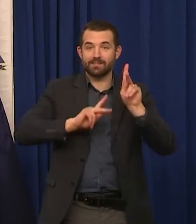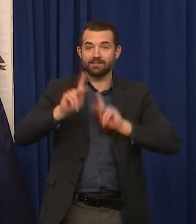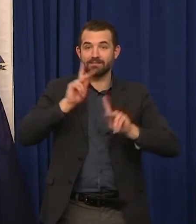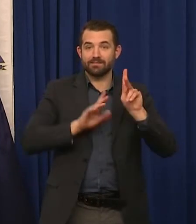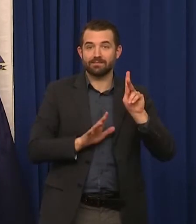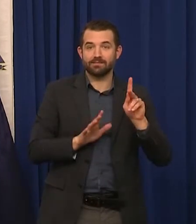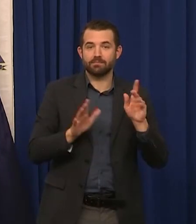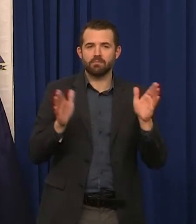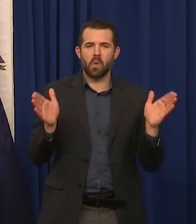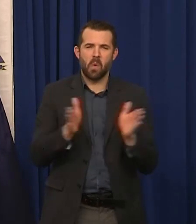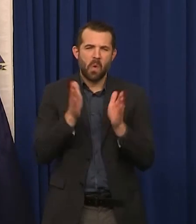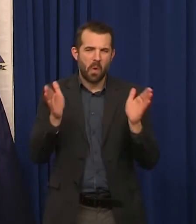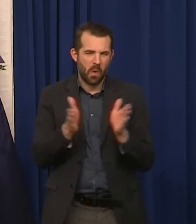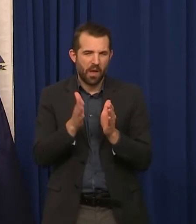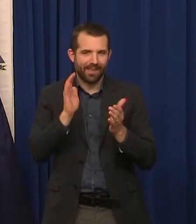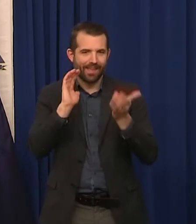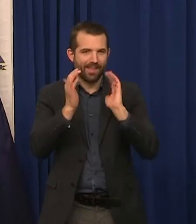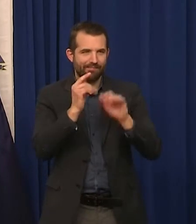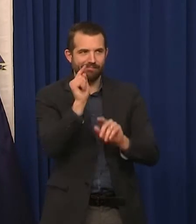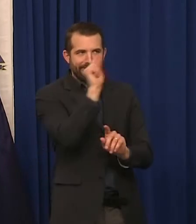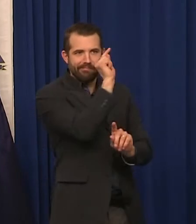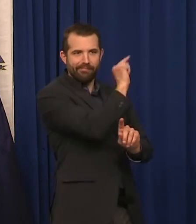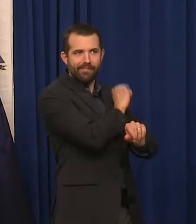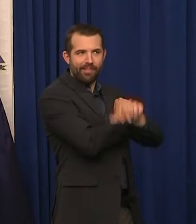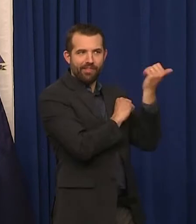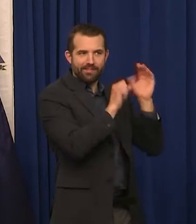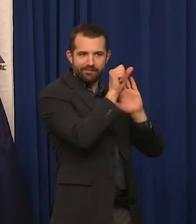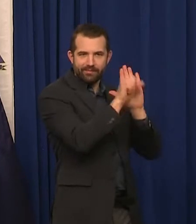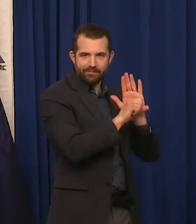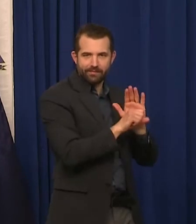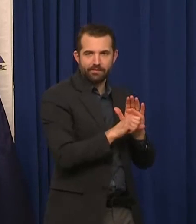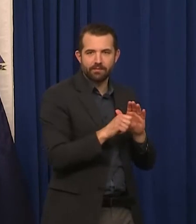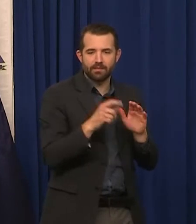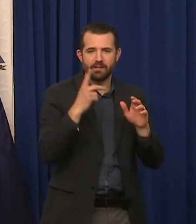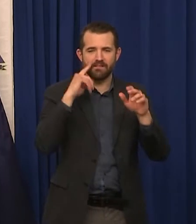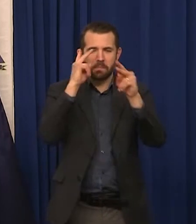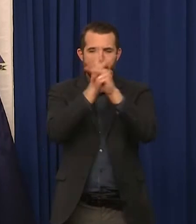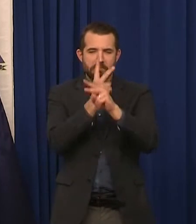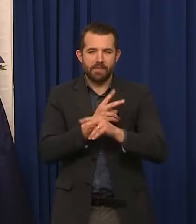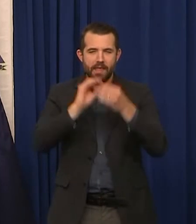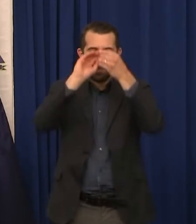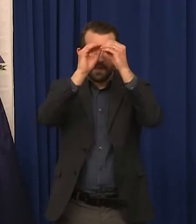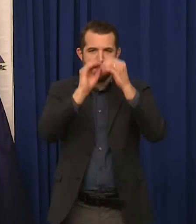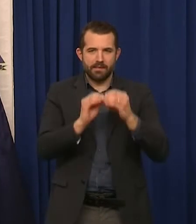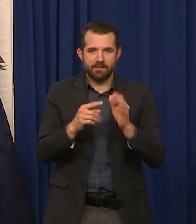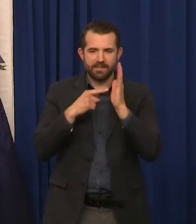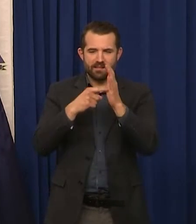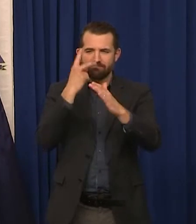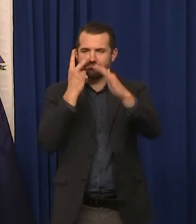members, but as a modeling exercise, because the numbers are small,